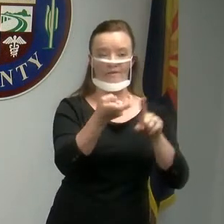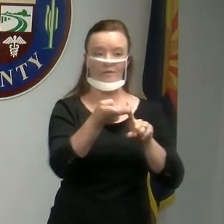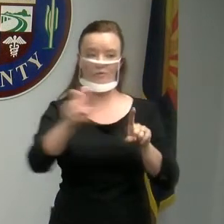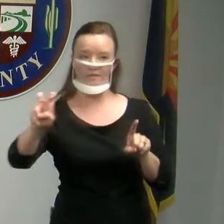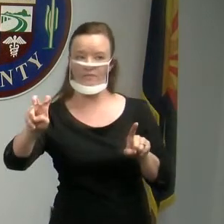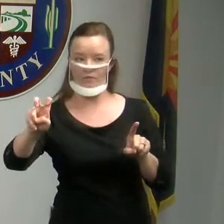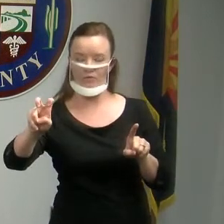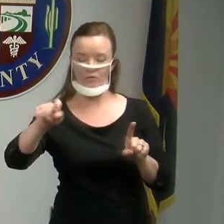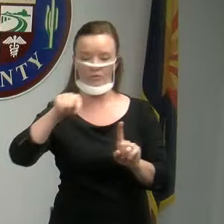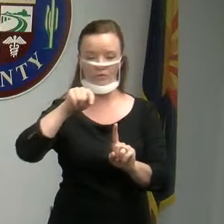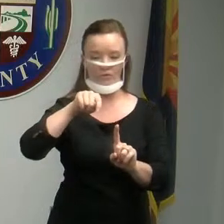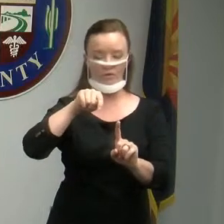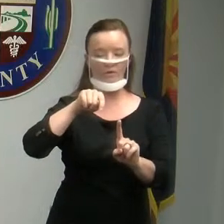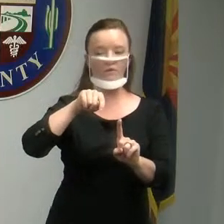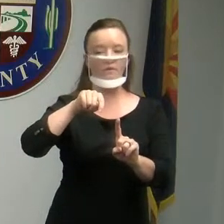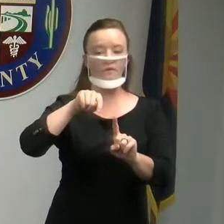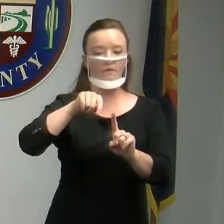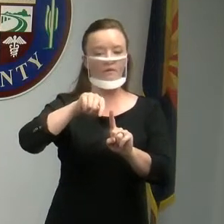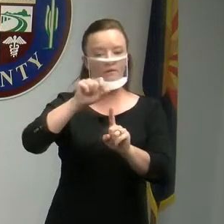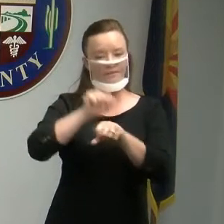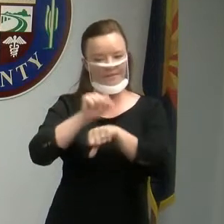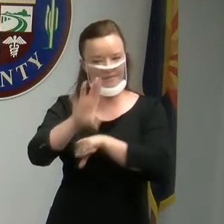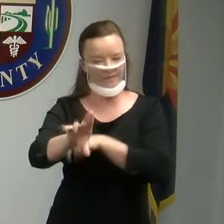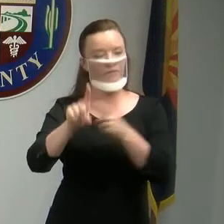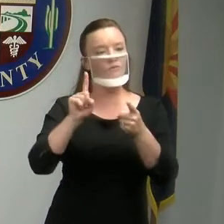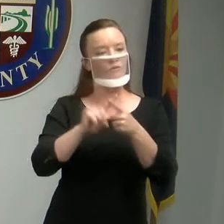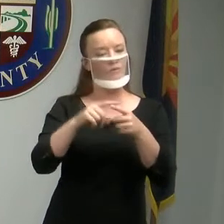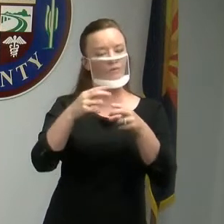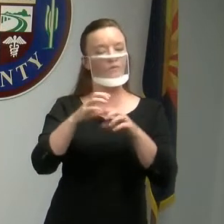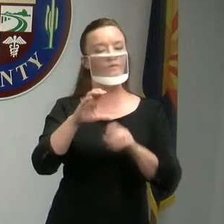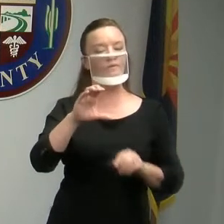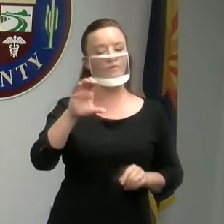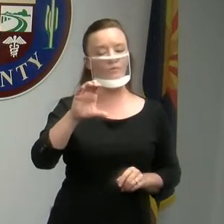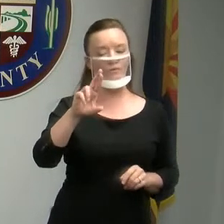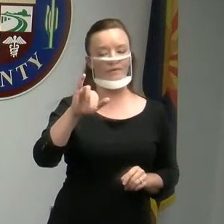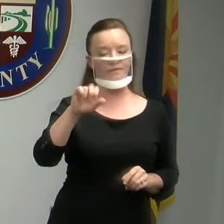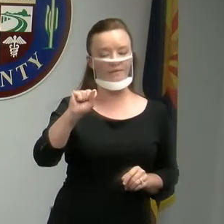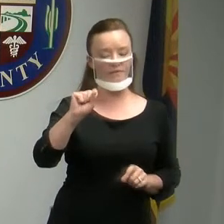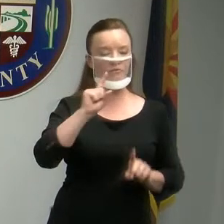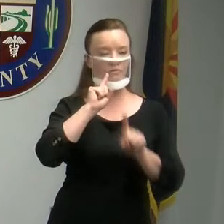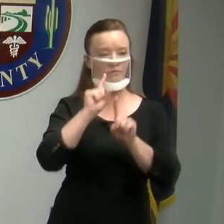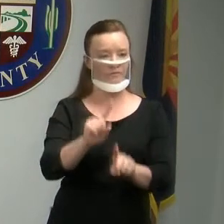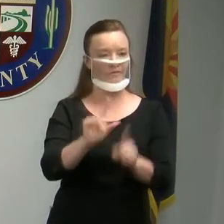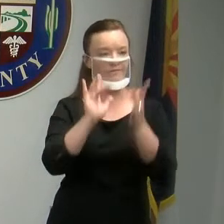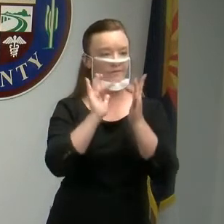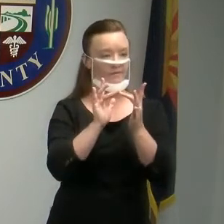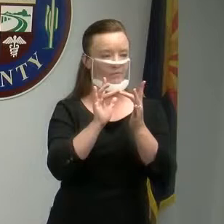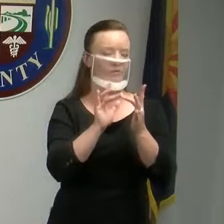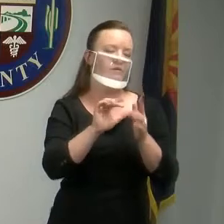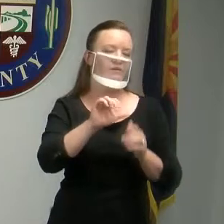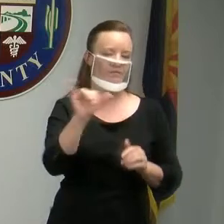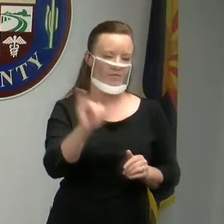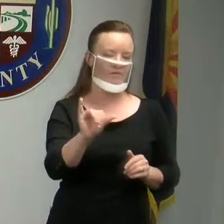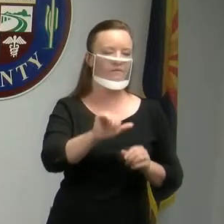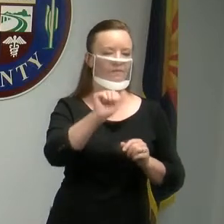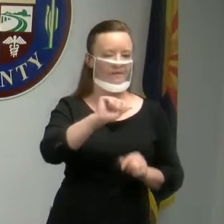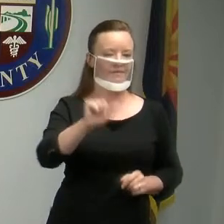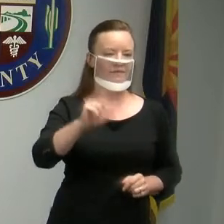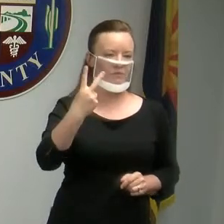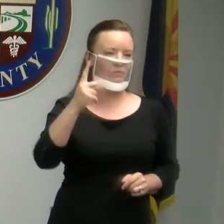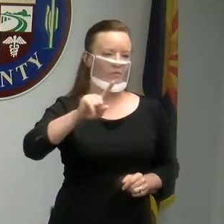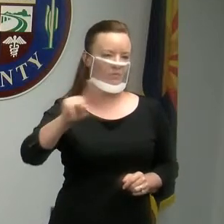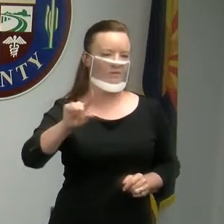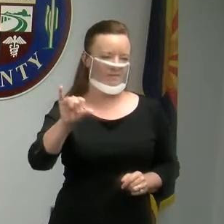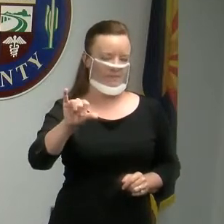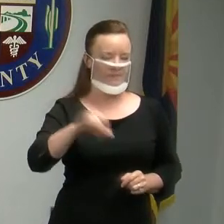information is electronically transferred to the Crisis Response Network, or AZ211, who then notifies the contacts that they have